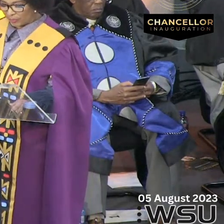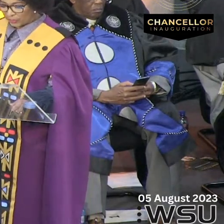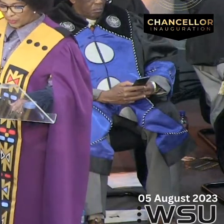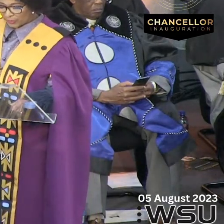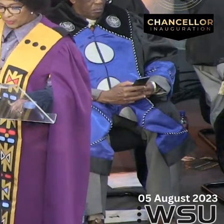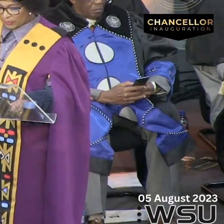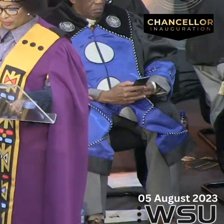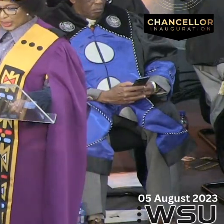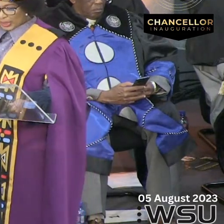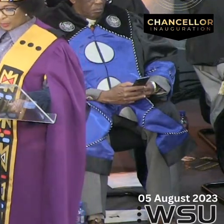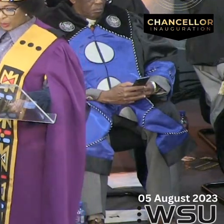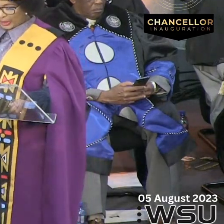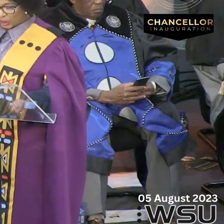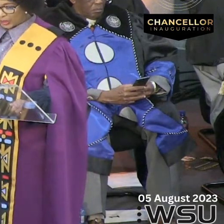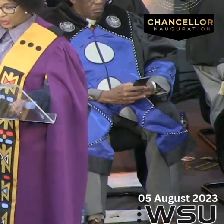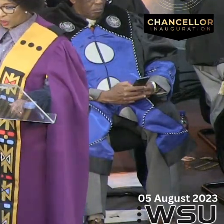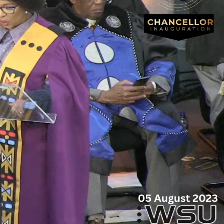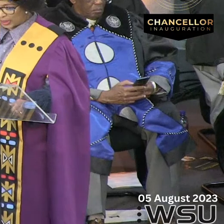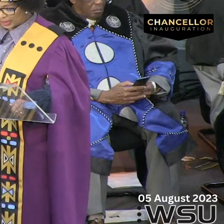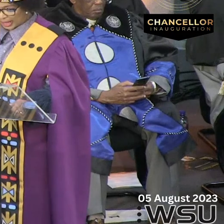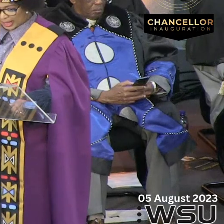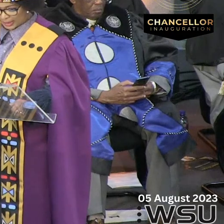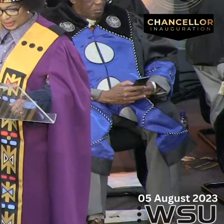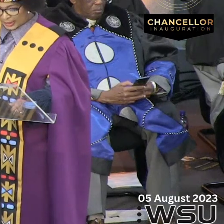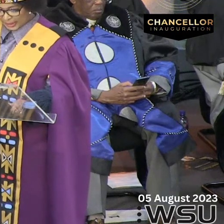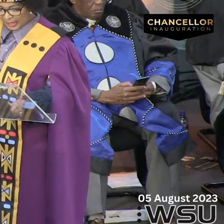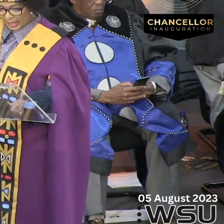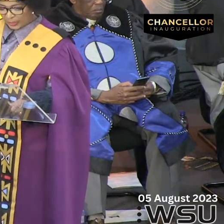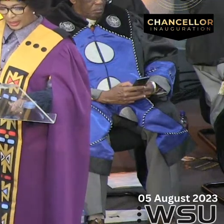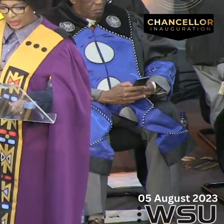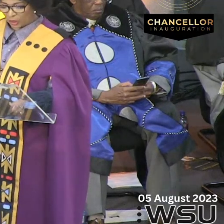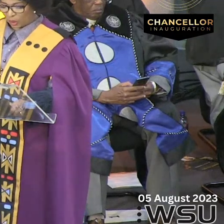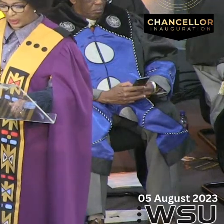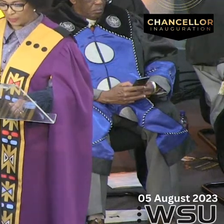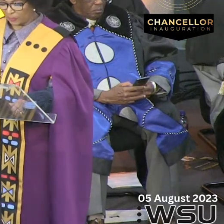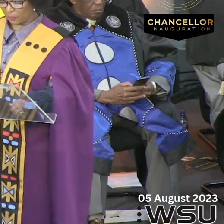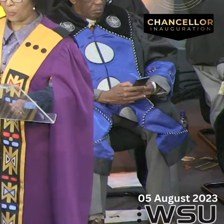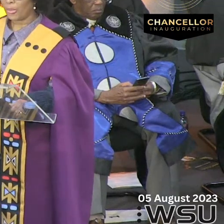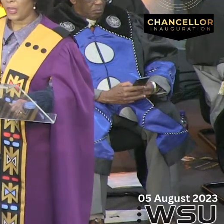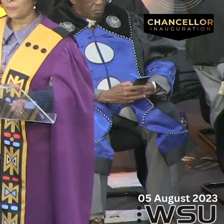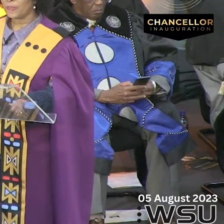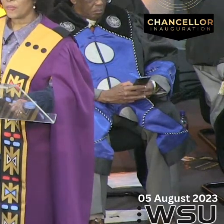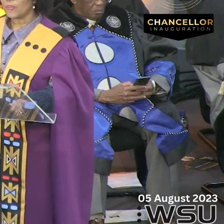Transkei, the Border Technikon, and the Eastern Cape Technikon.